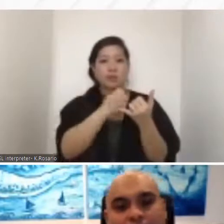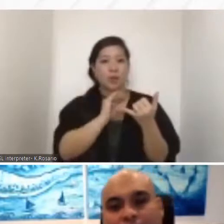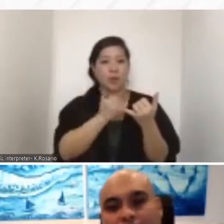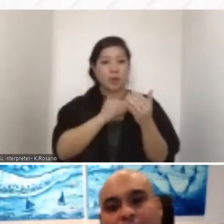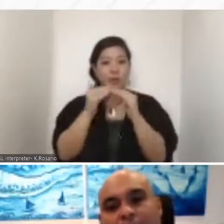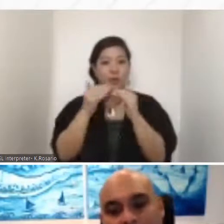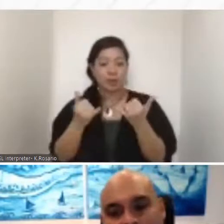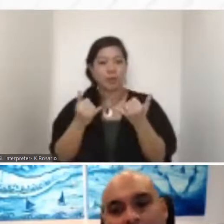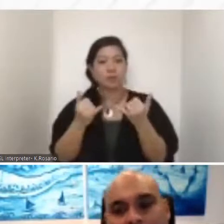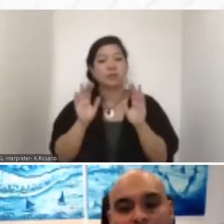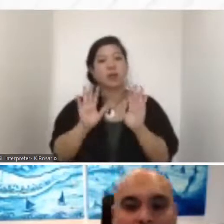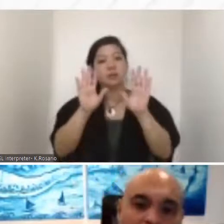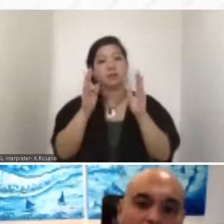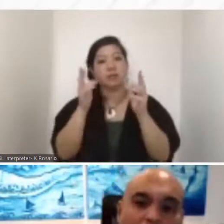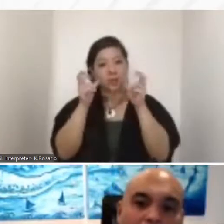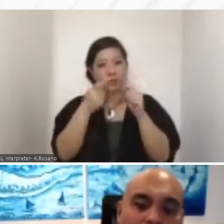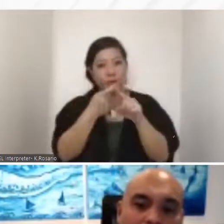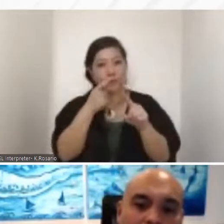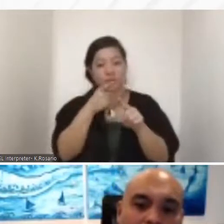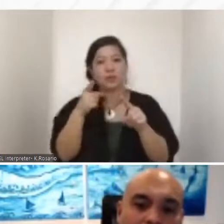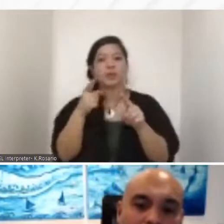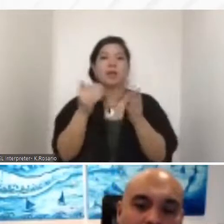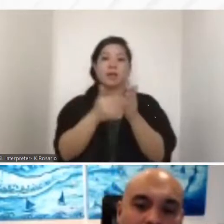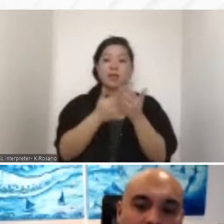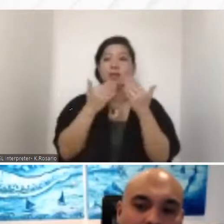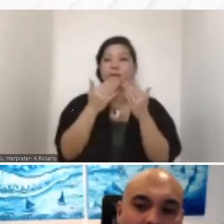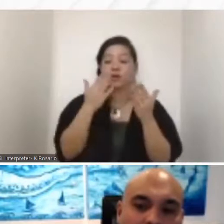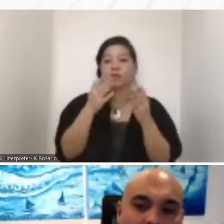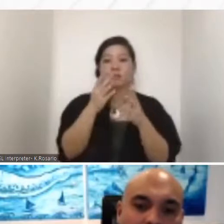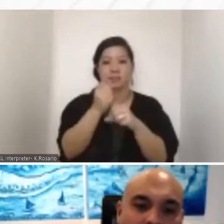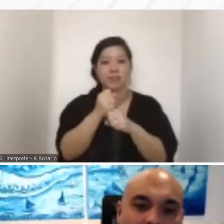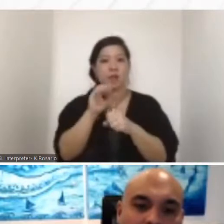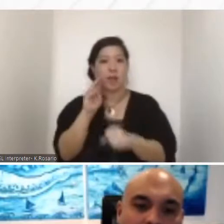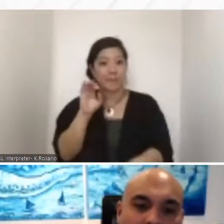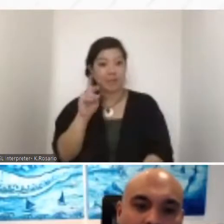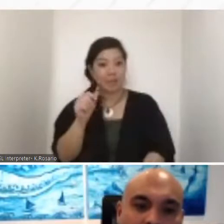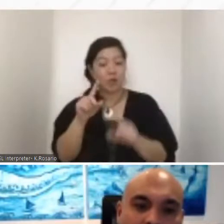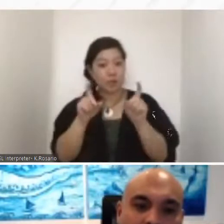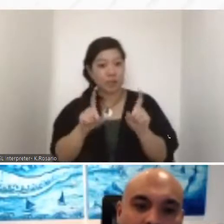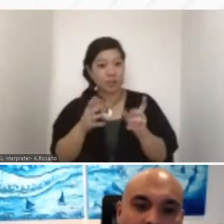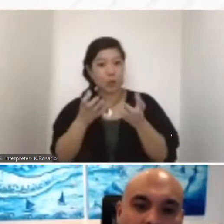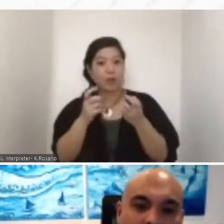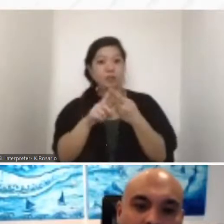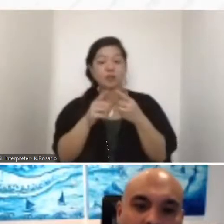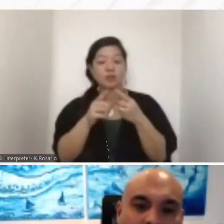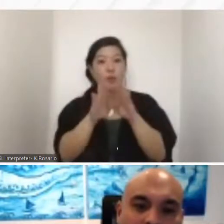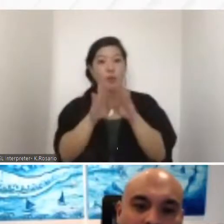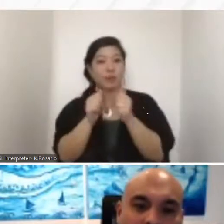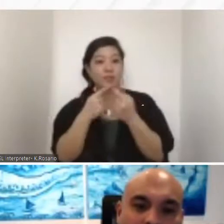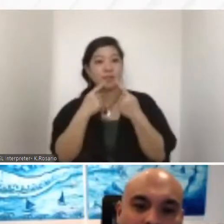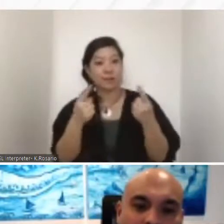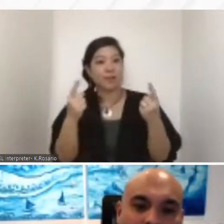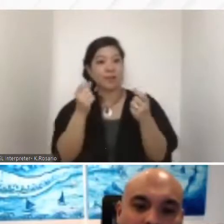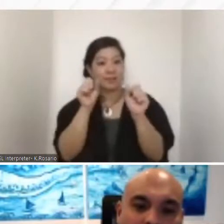And so it was great to hear from you. Again, thank you for taking our media questions. And I want to close it out by telling everyone to stay